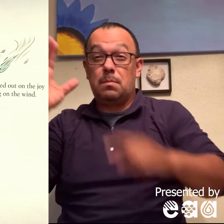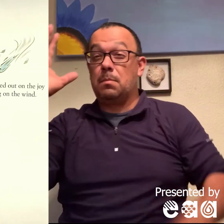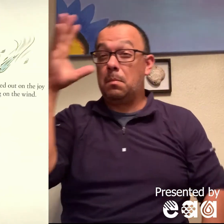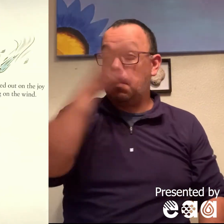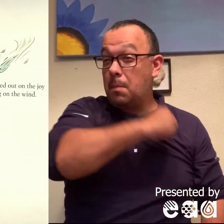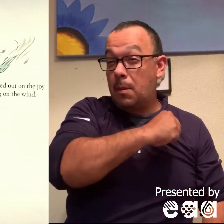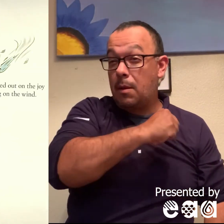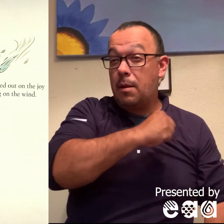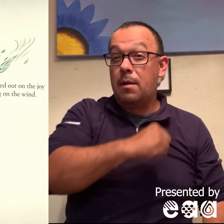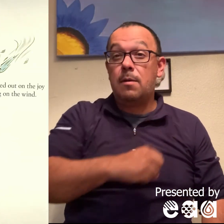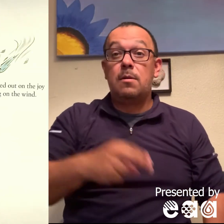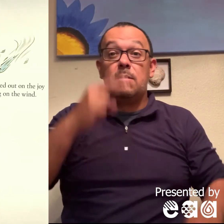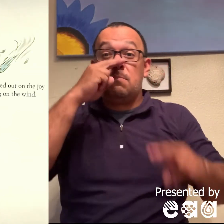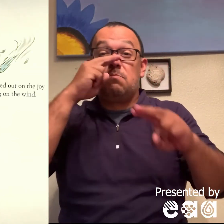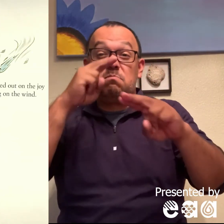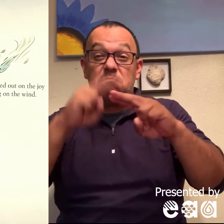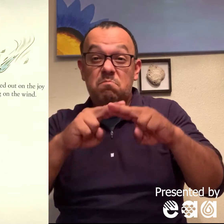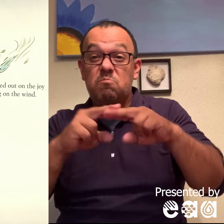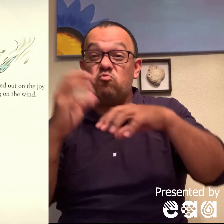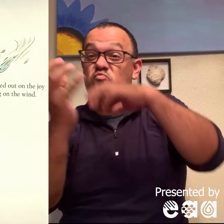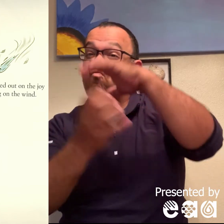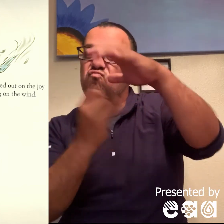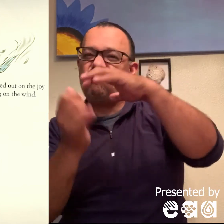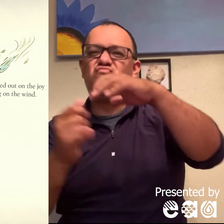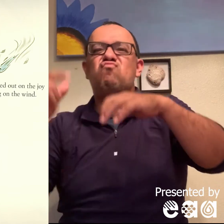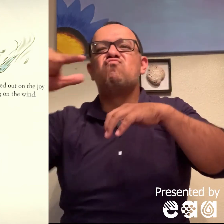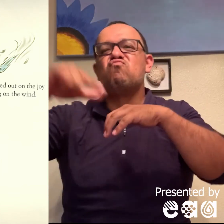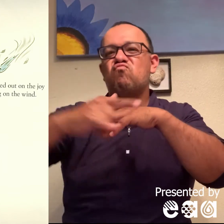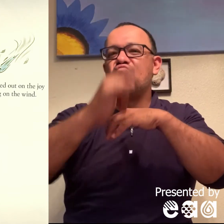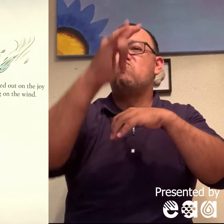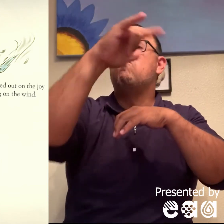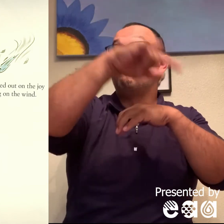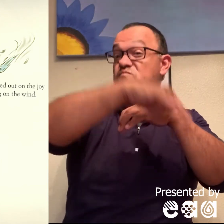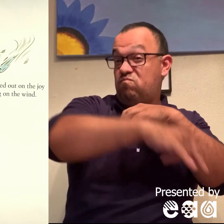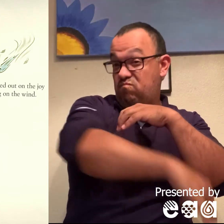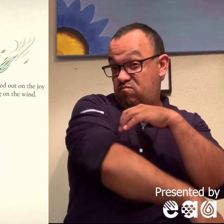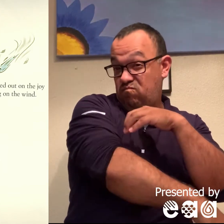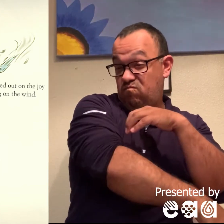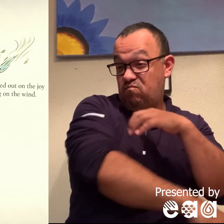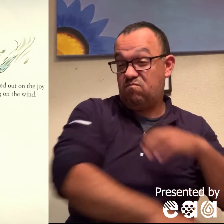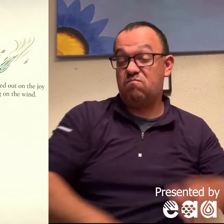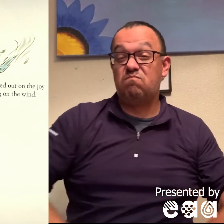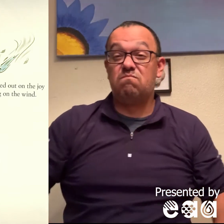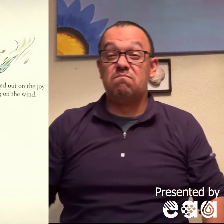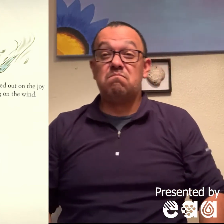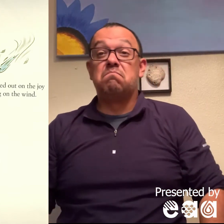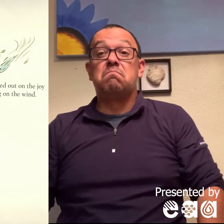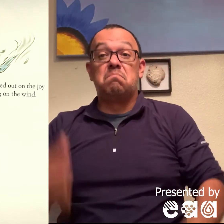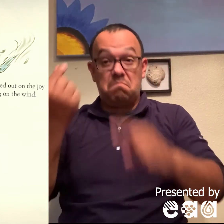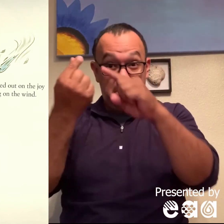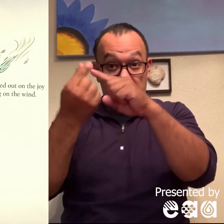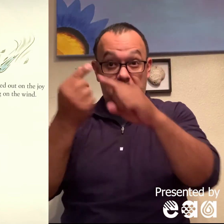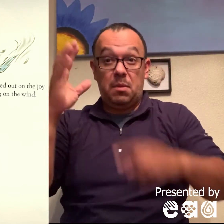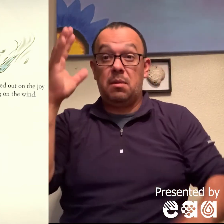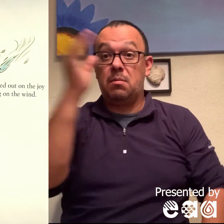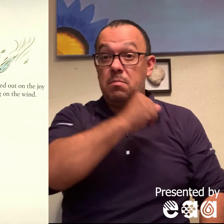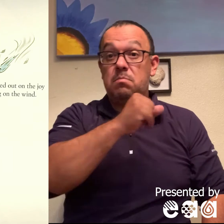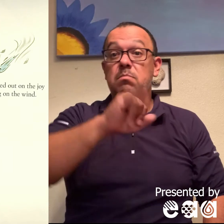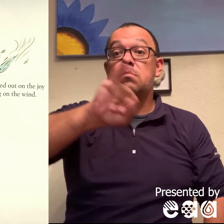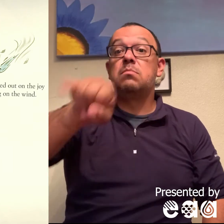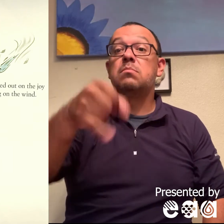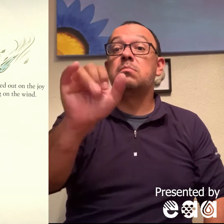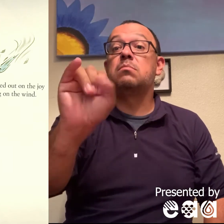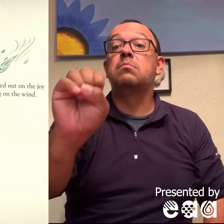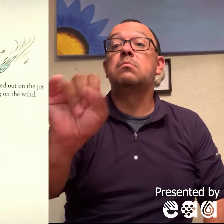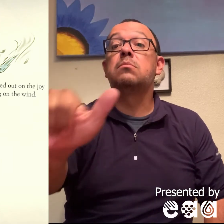He missed out on the fun of skimming through the clouds. He missed out on